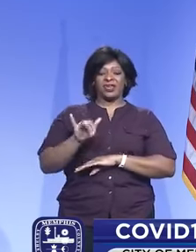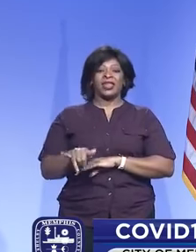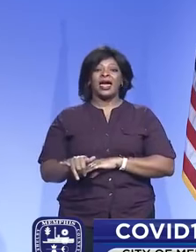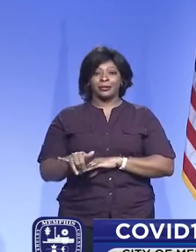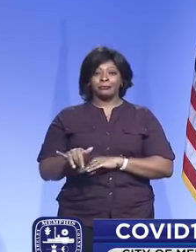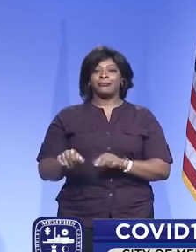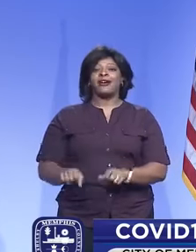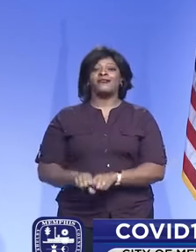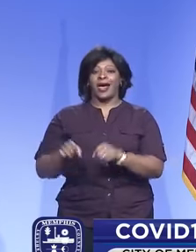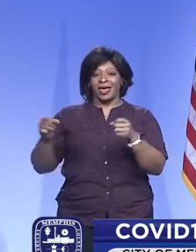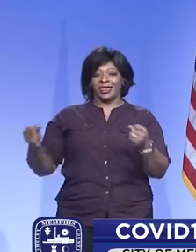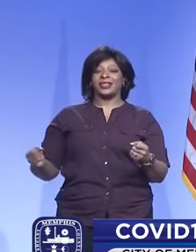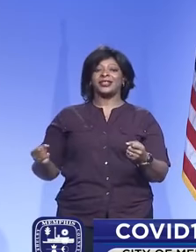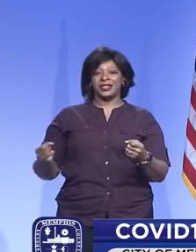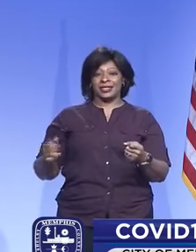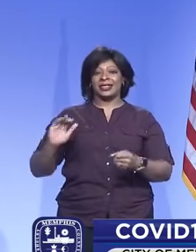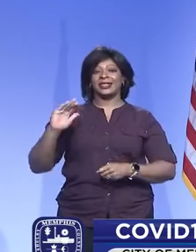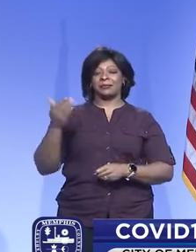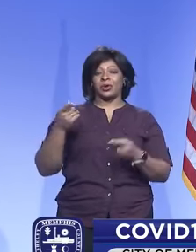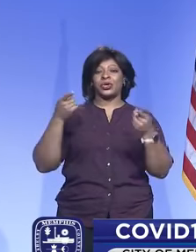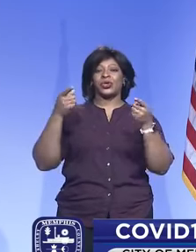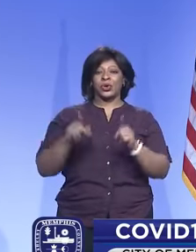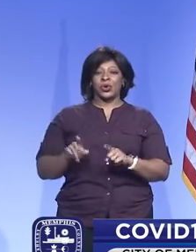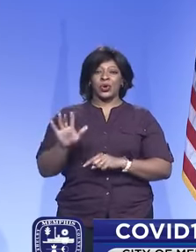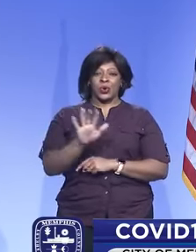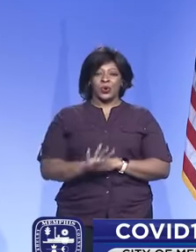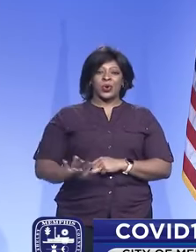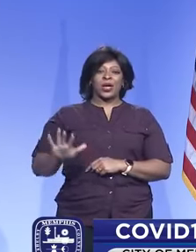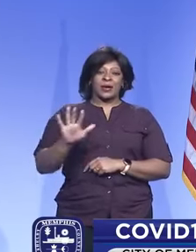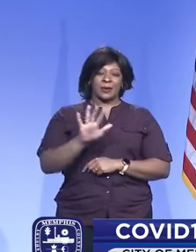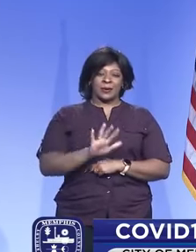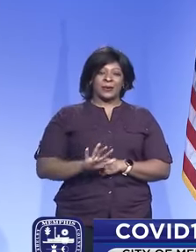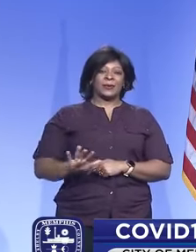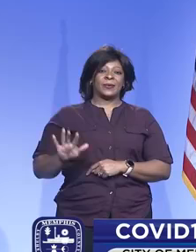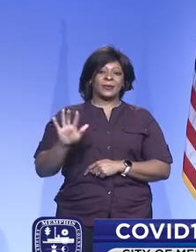investigation and seemed to have occurred somewhere around 8